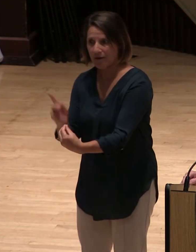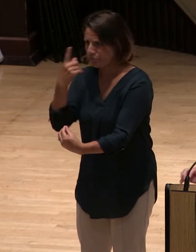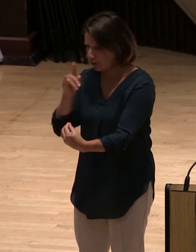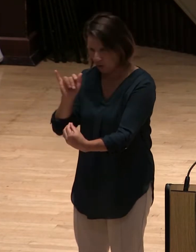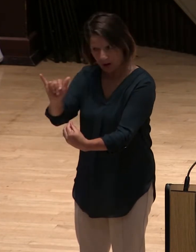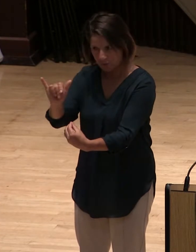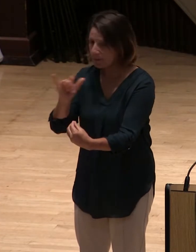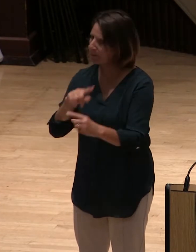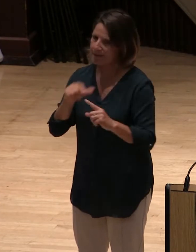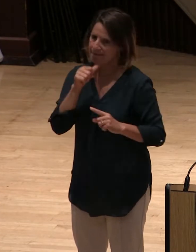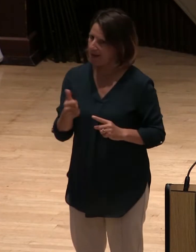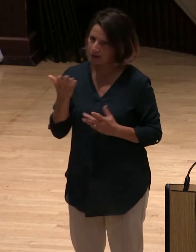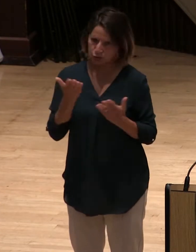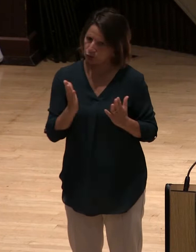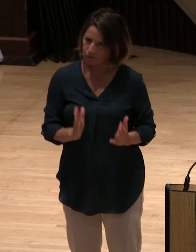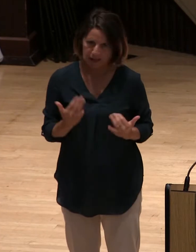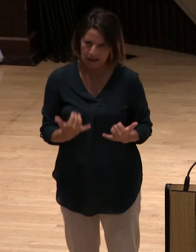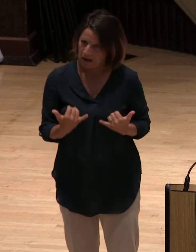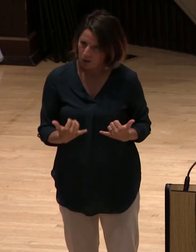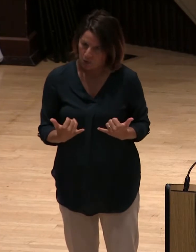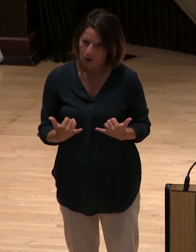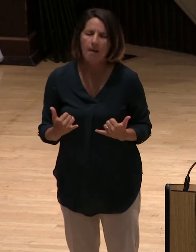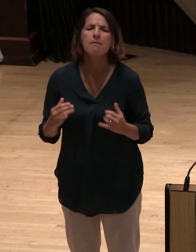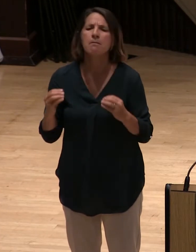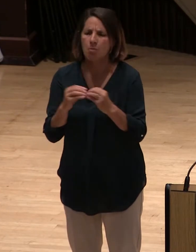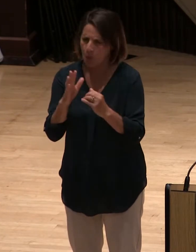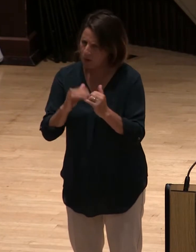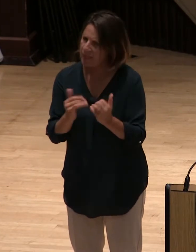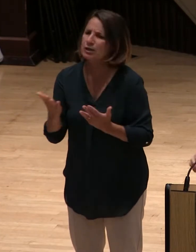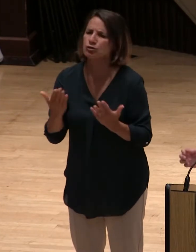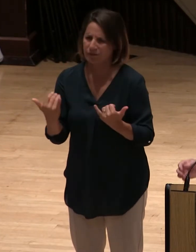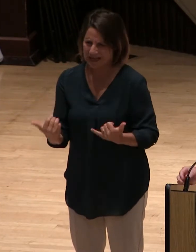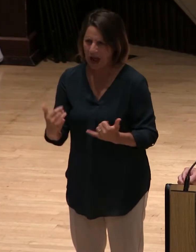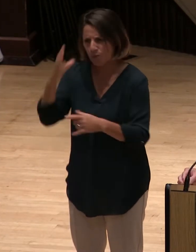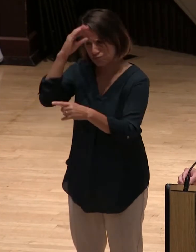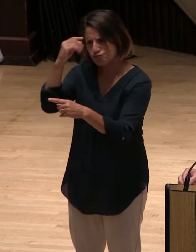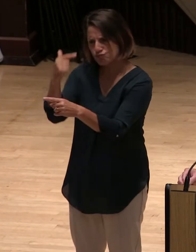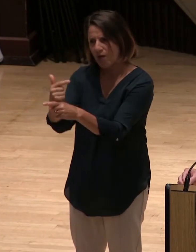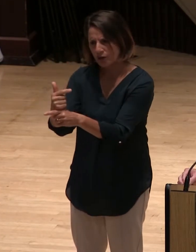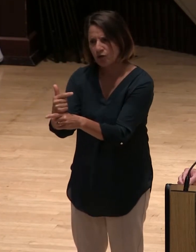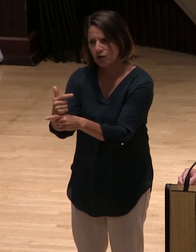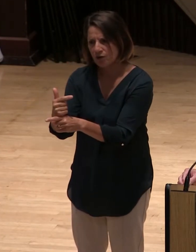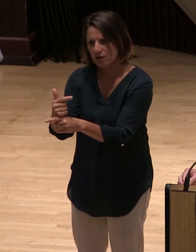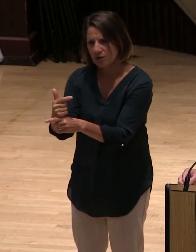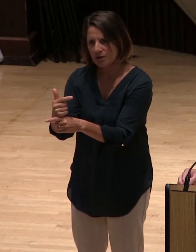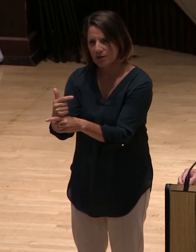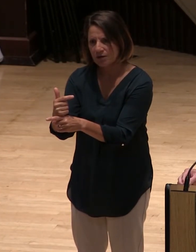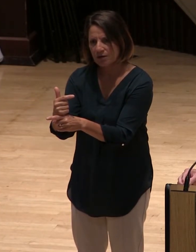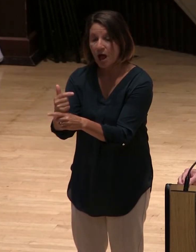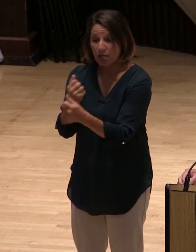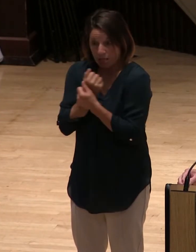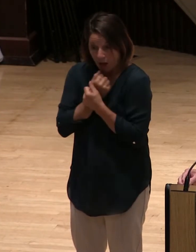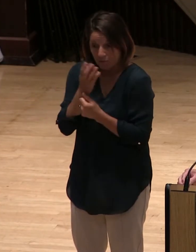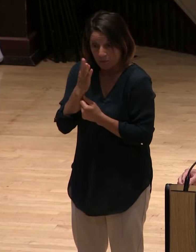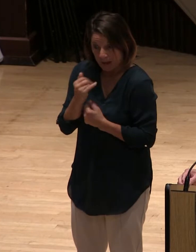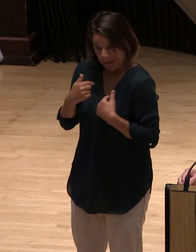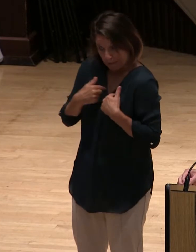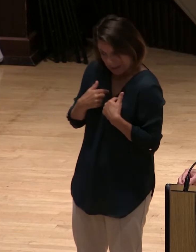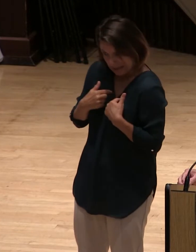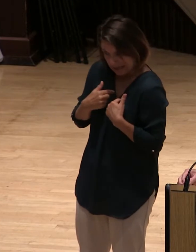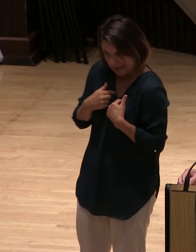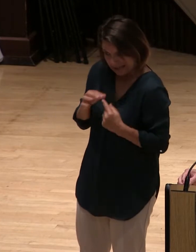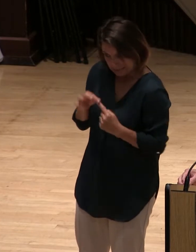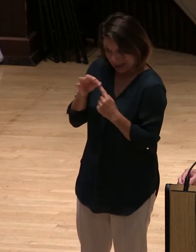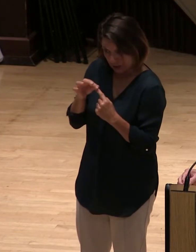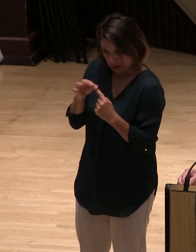as a servant, but more than a servant, a brother, beloved especially to me,